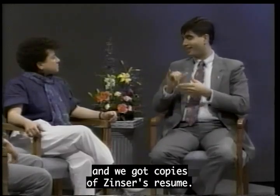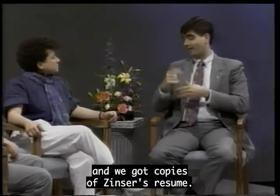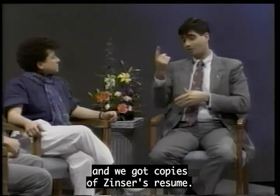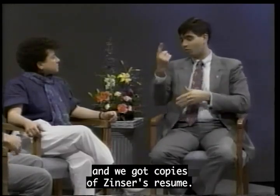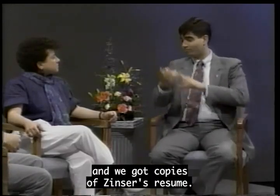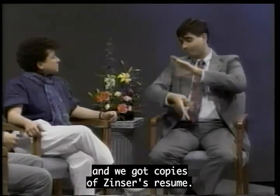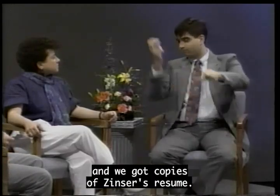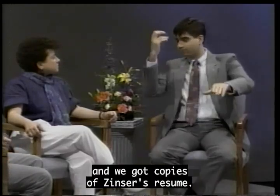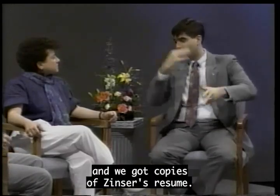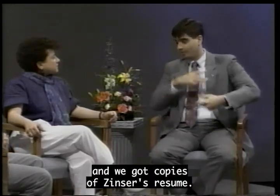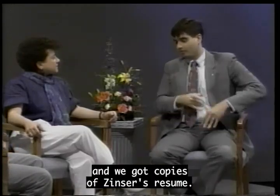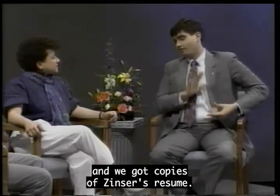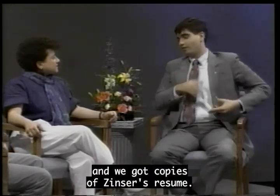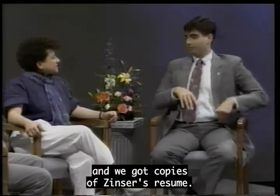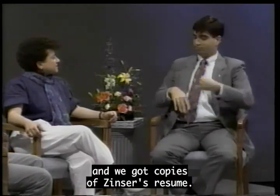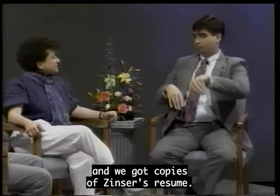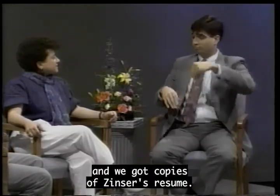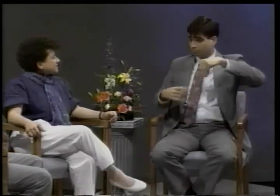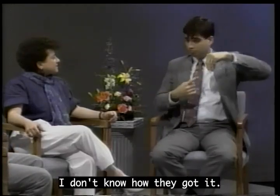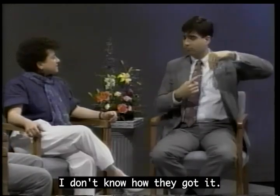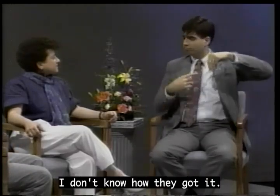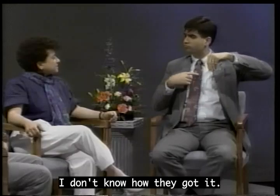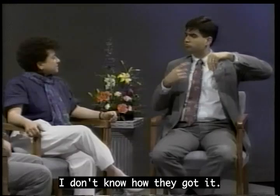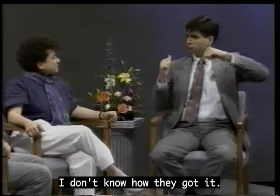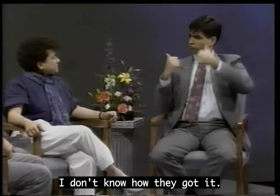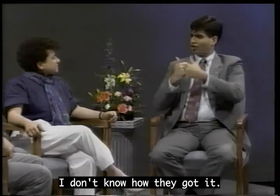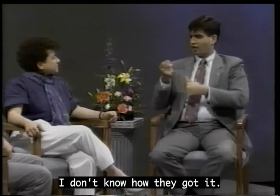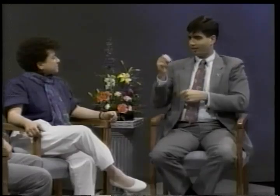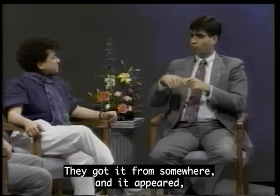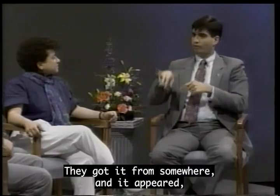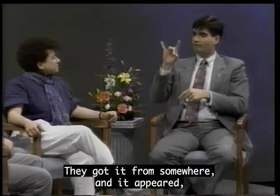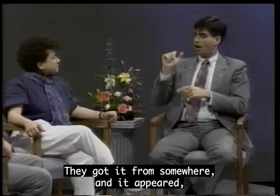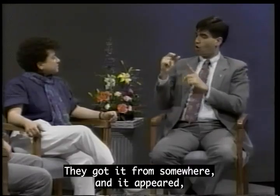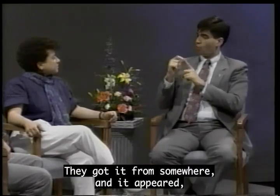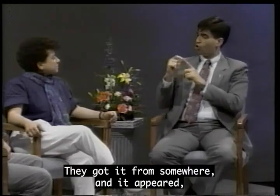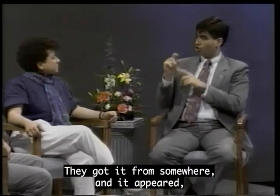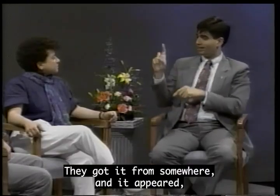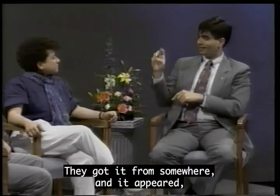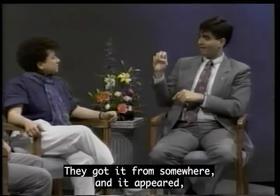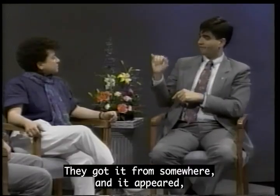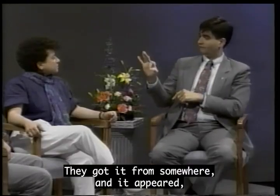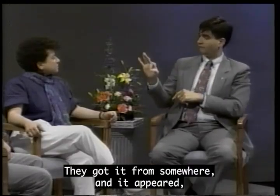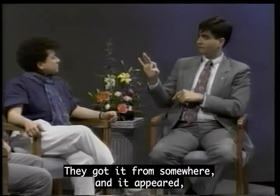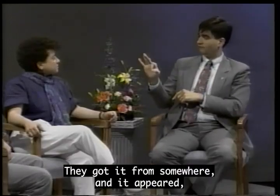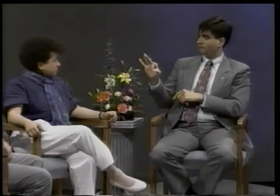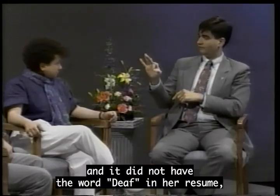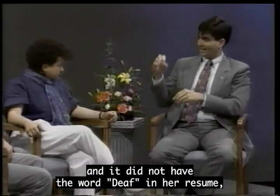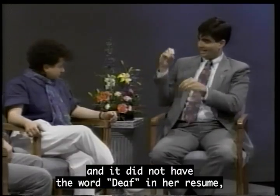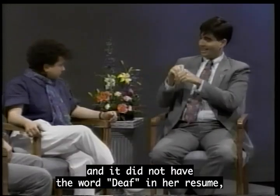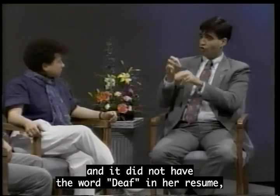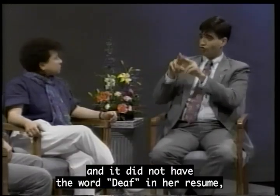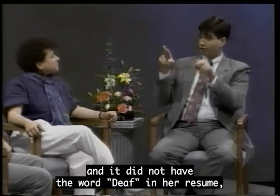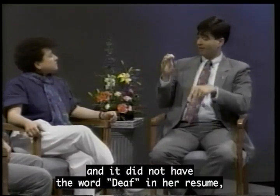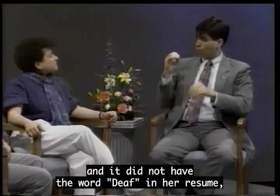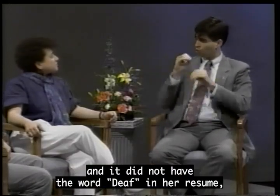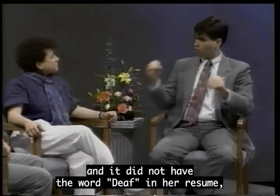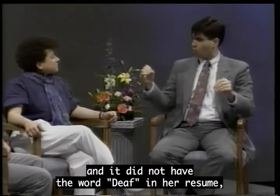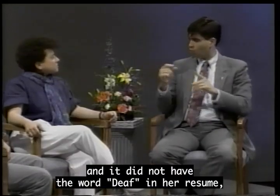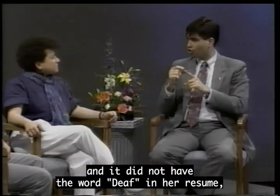got copies of Zinser's resume, I don't know how they got it. They got it from somewhere, and it appeared. And it did not have